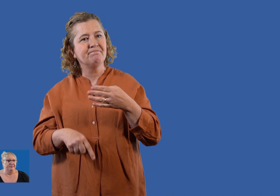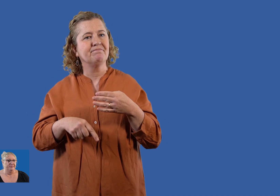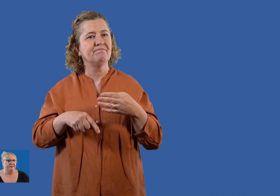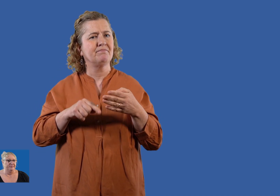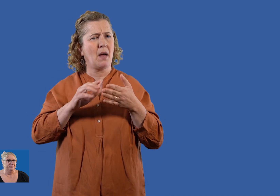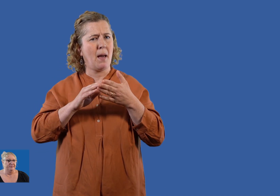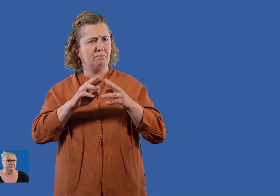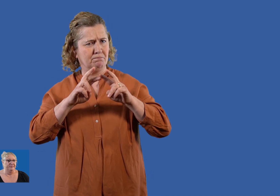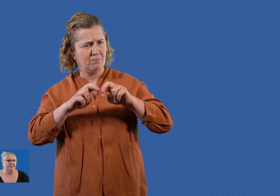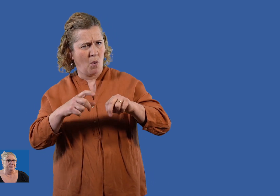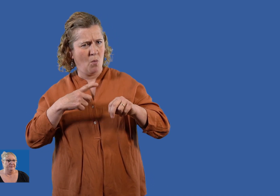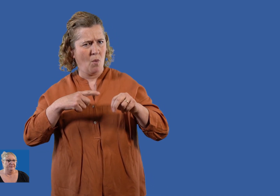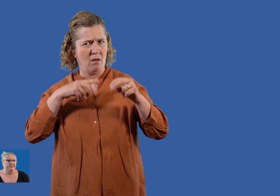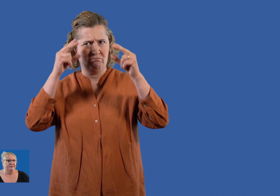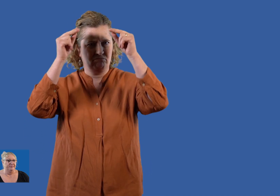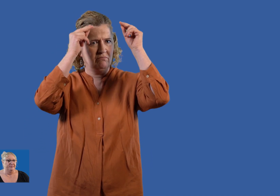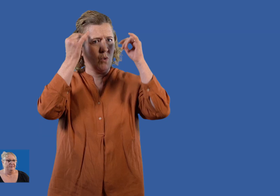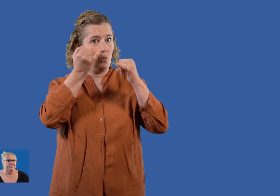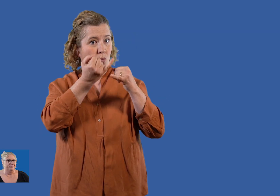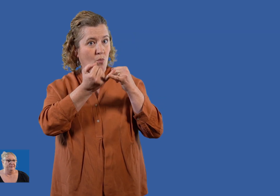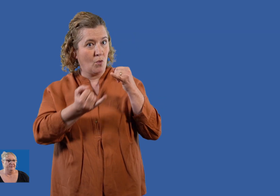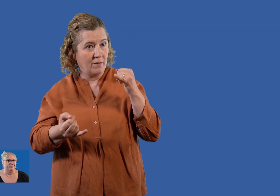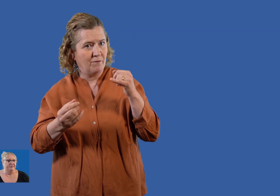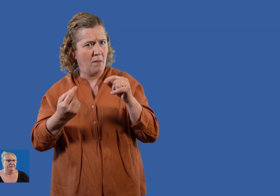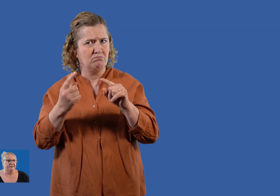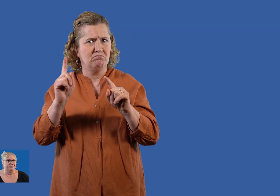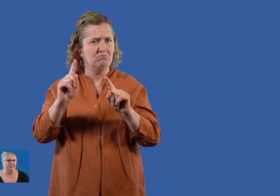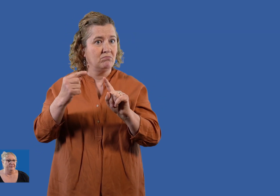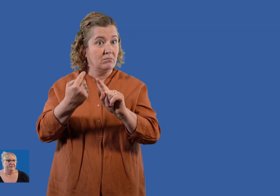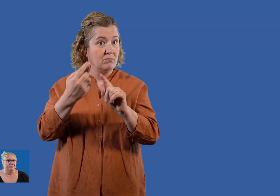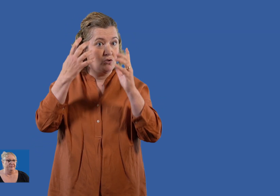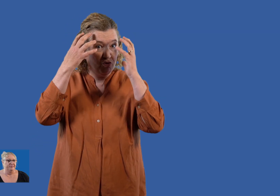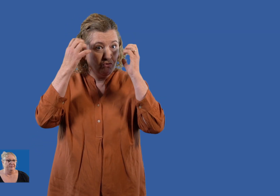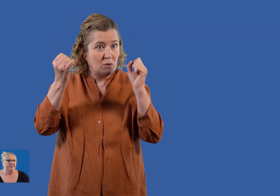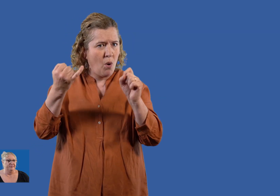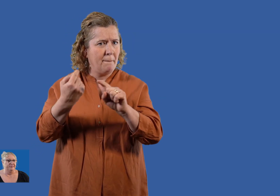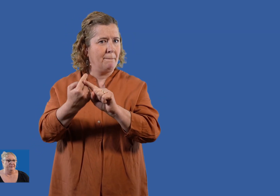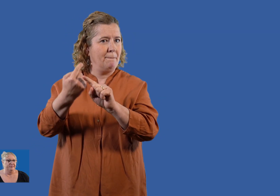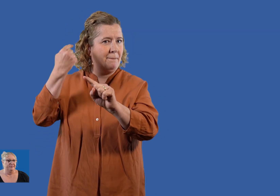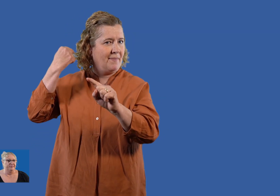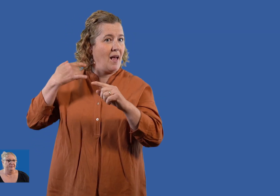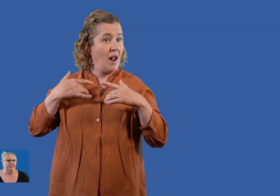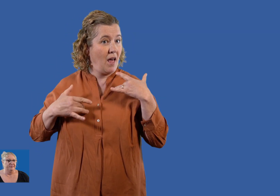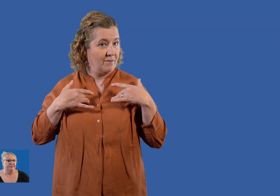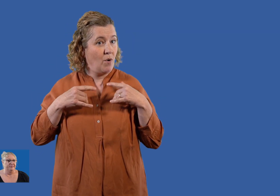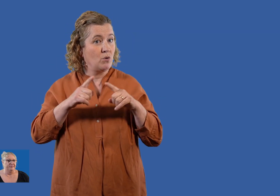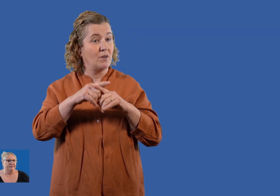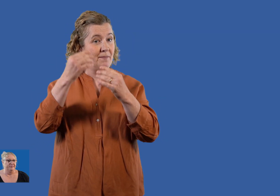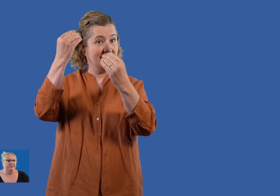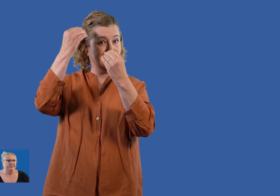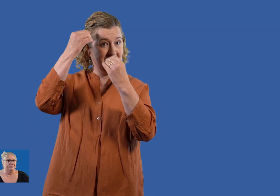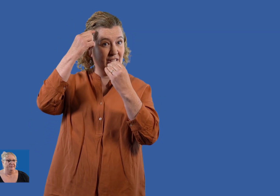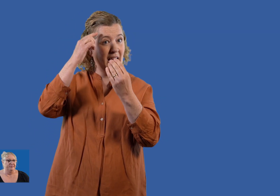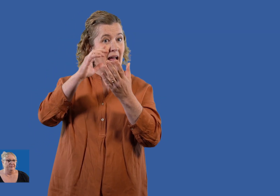that targets the stresses in life that makes their voices worse. This improves the relationship they have with their voices, and it's